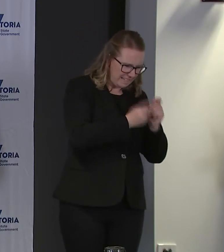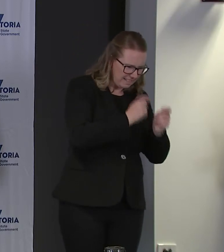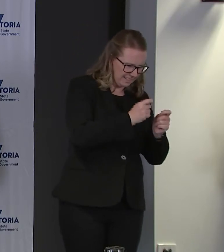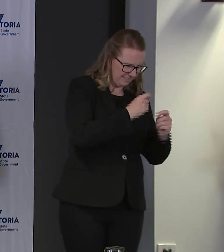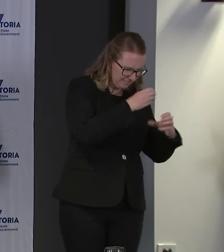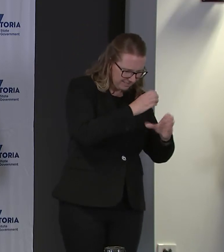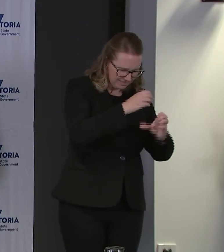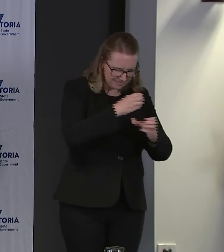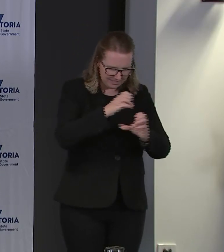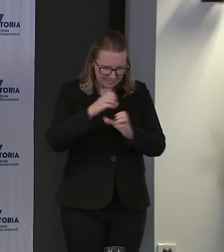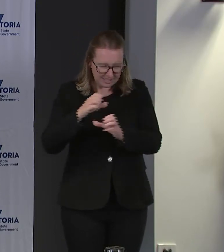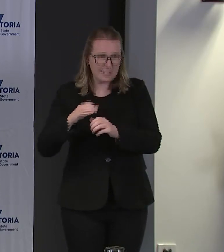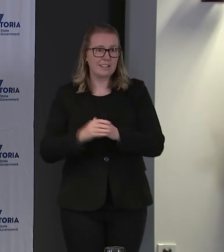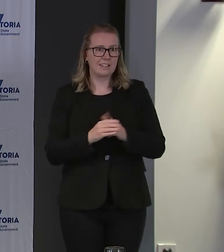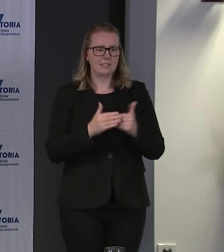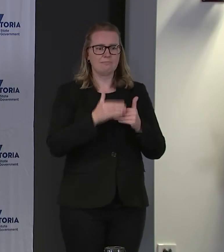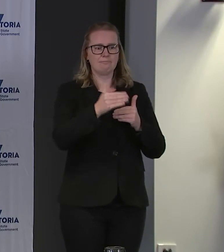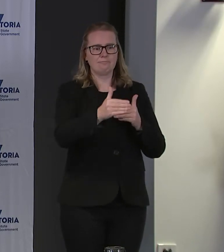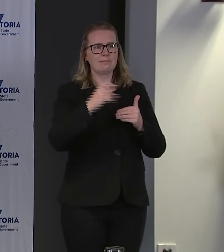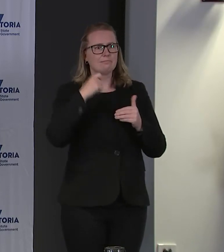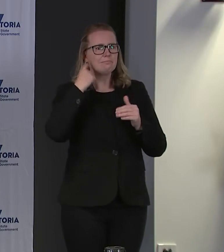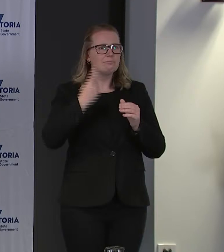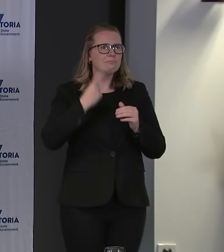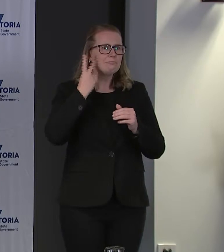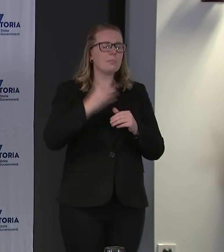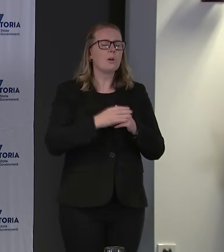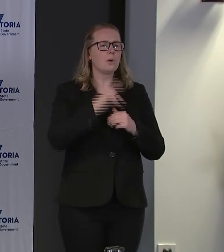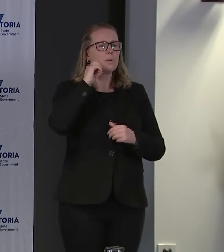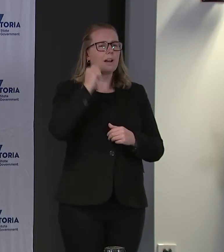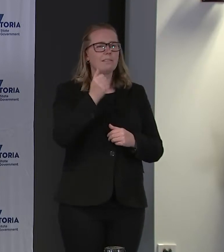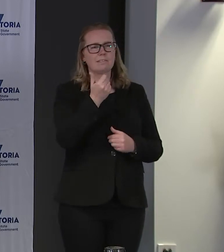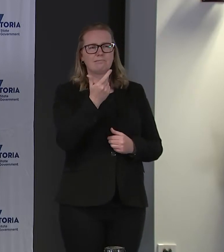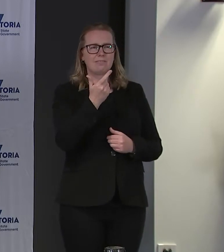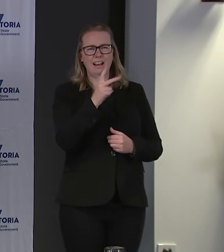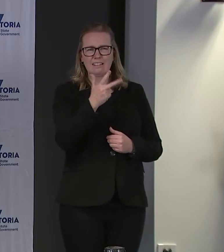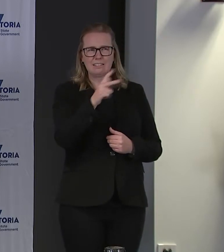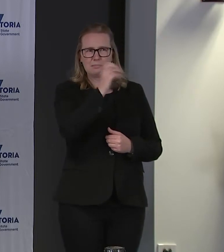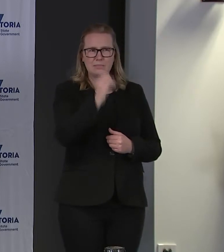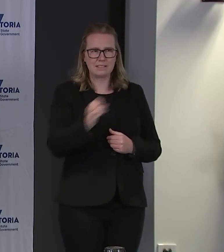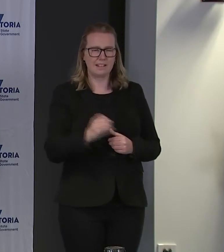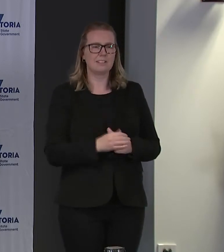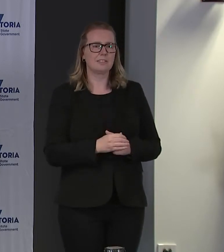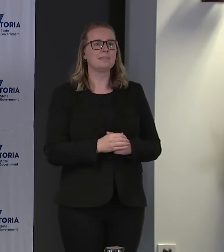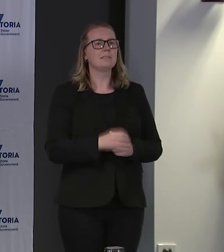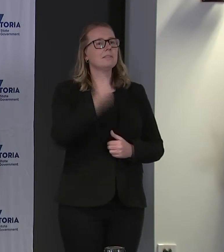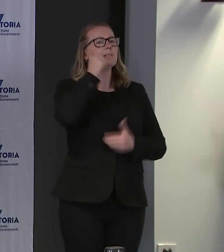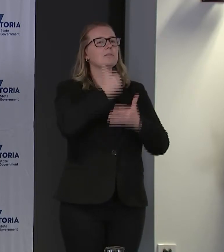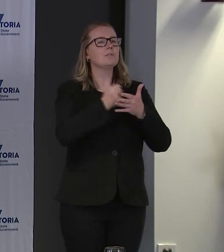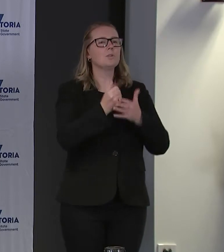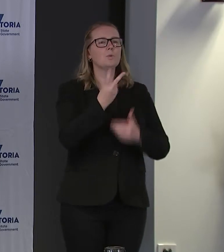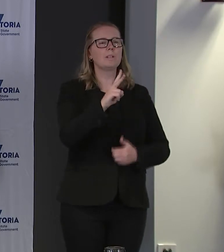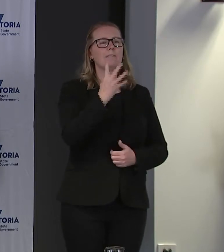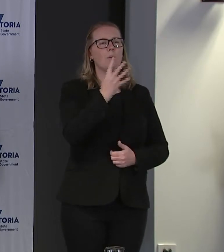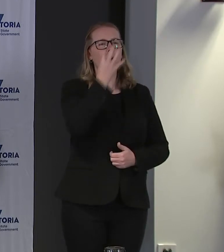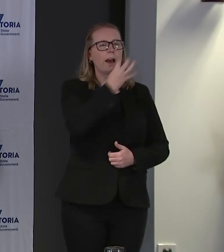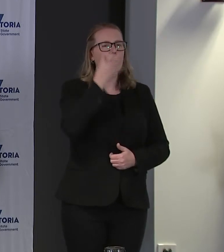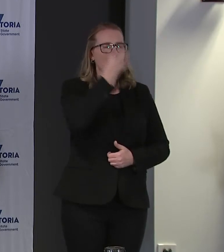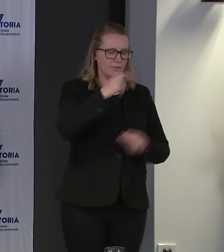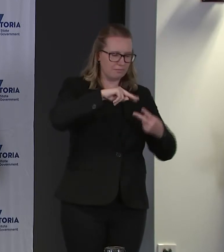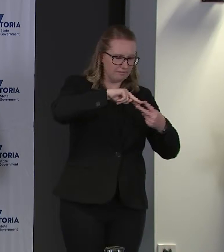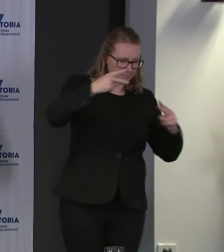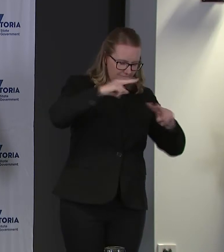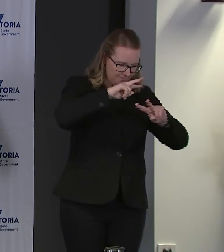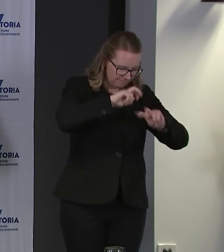hours, we expect we'll have 87% of cases sequenced. On average, it will take about 24 hours to get the sequence